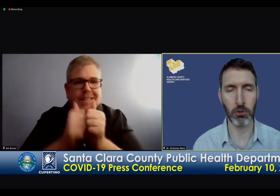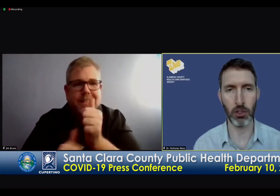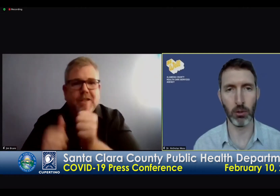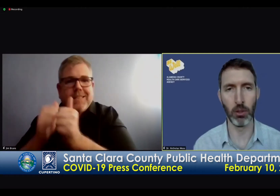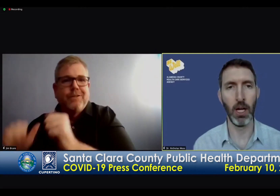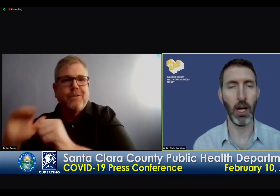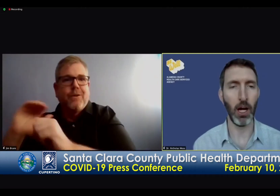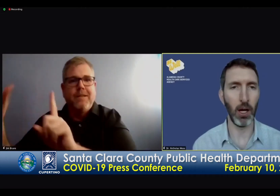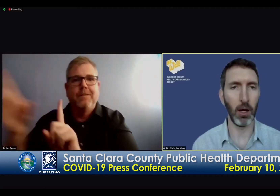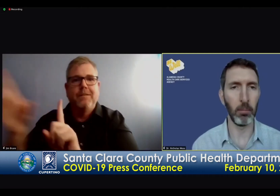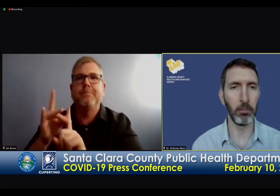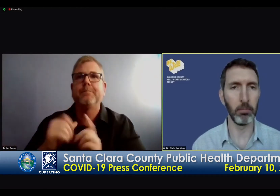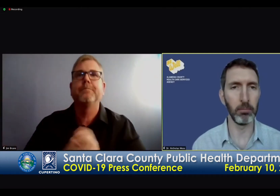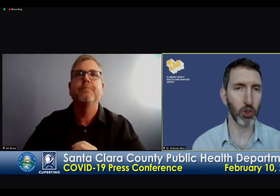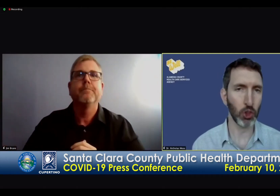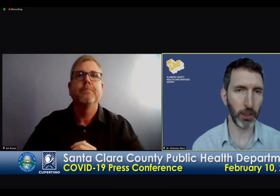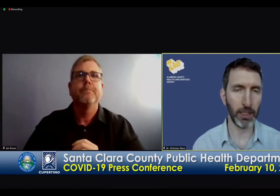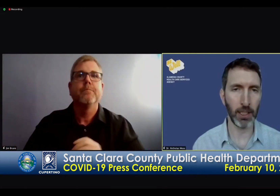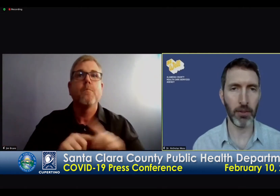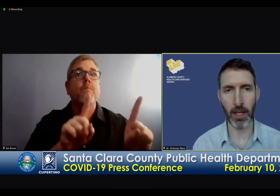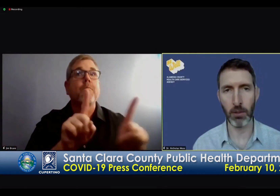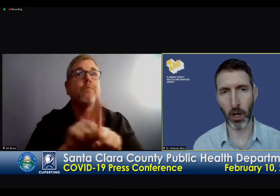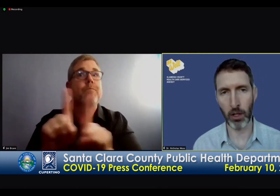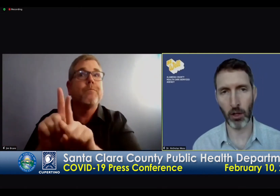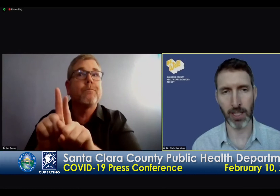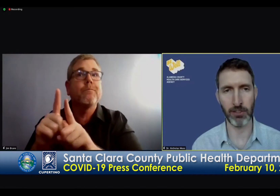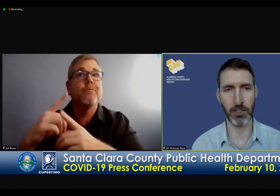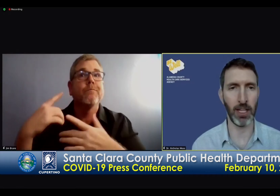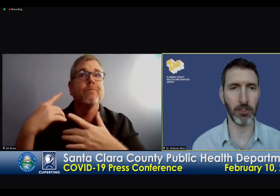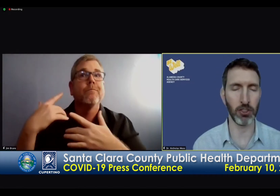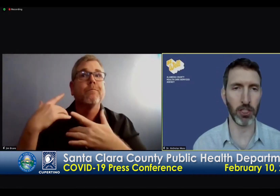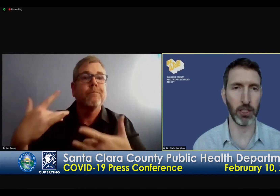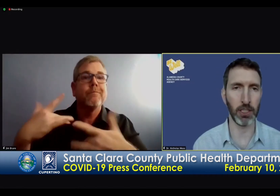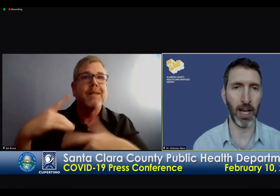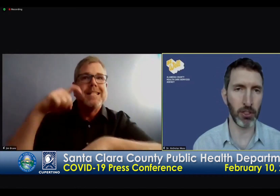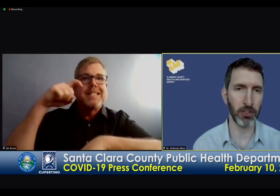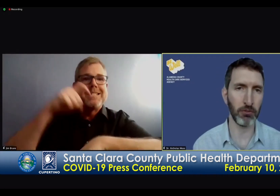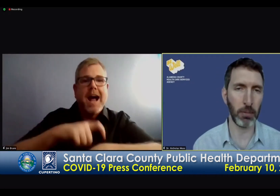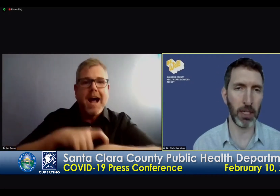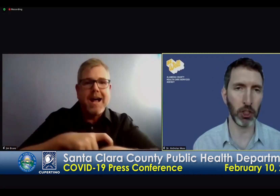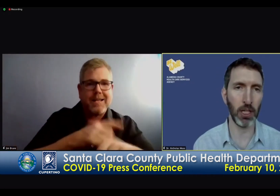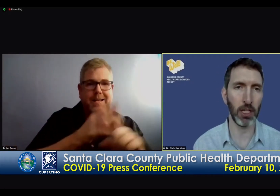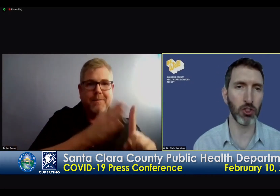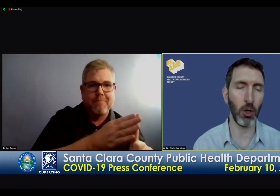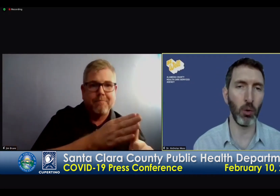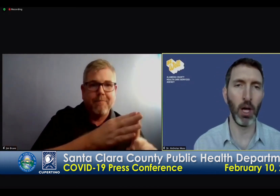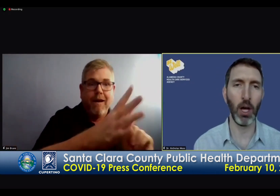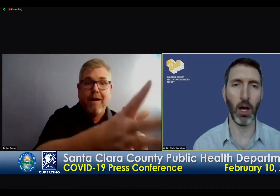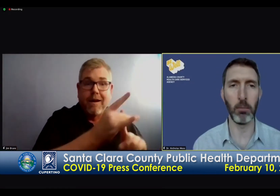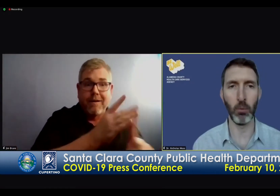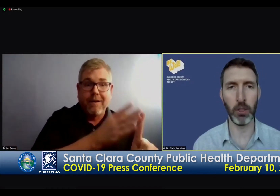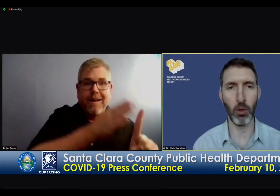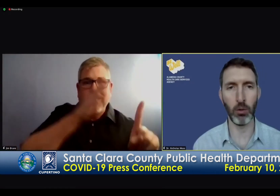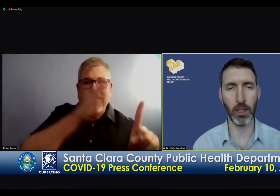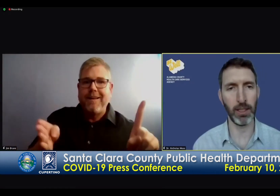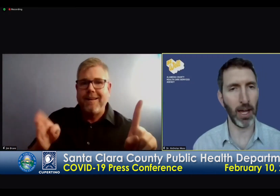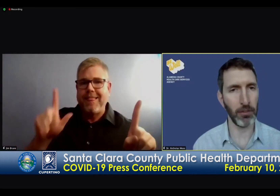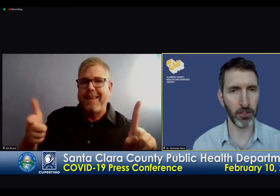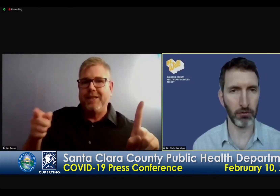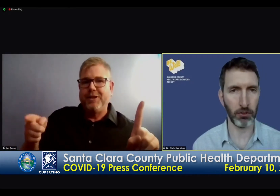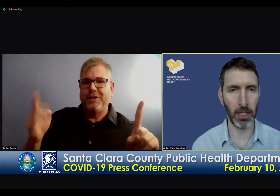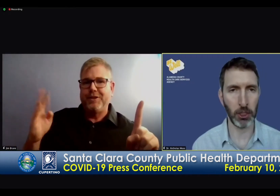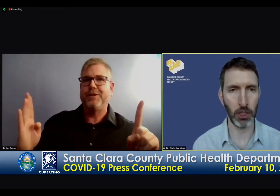labs to screen and then run all the testing necessary to have this information. And so we don't get